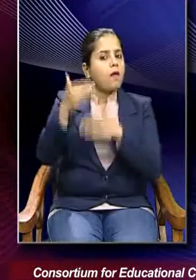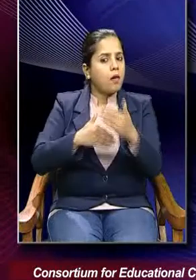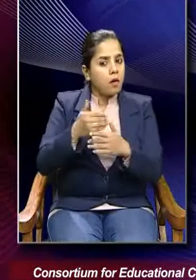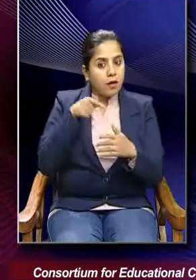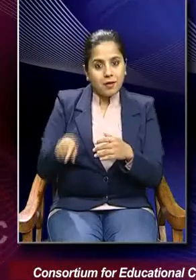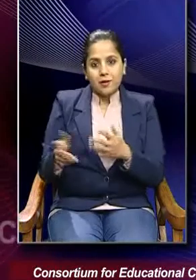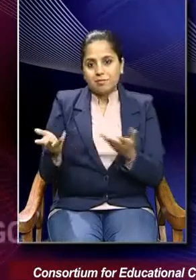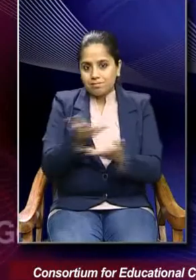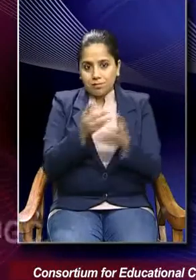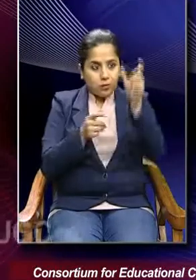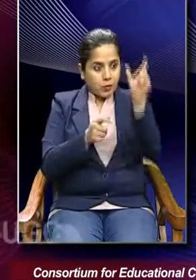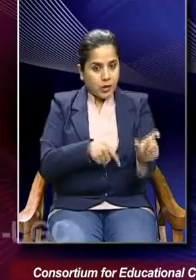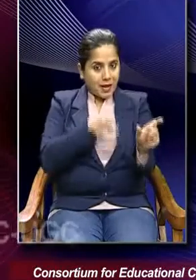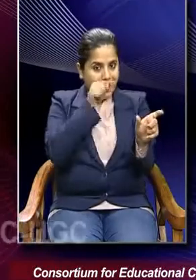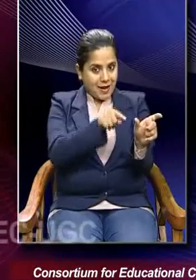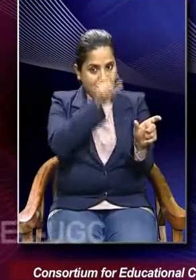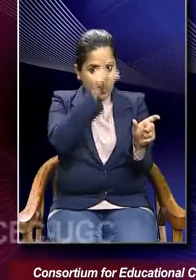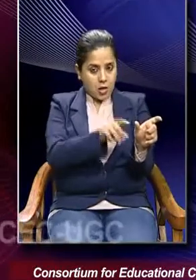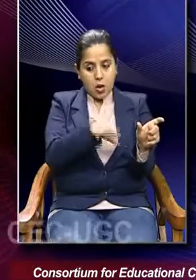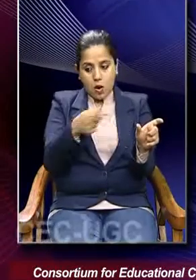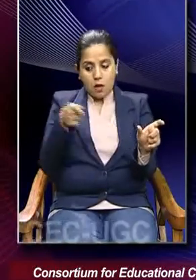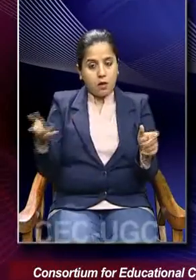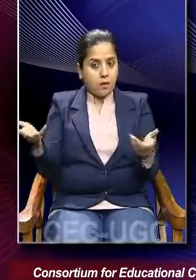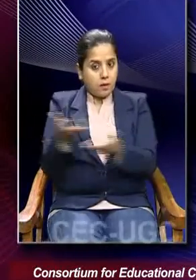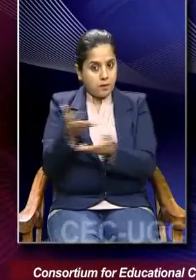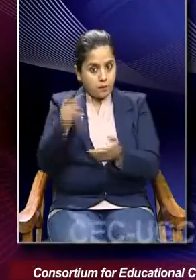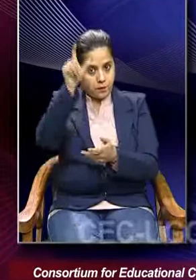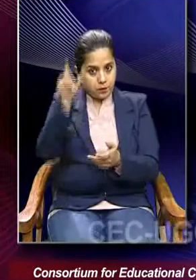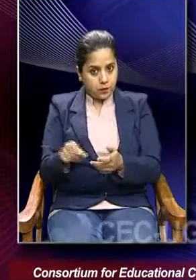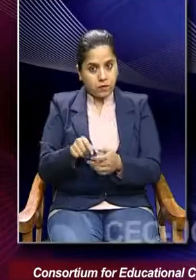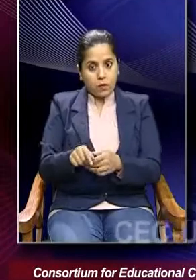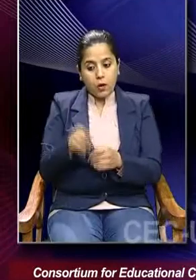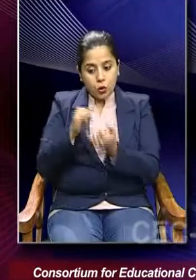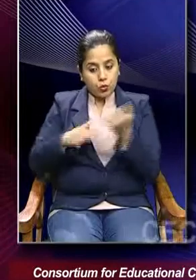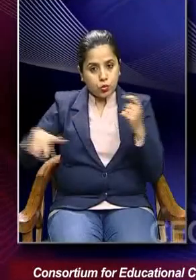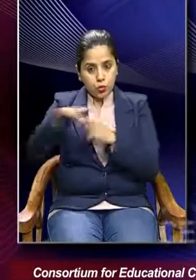between individual and the interaction between individual